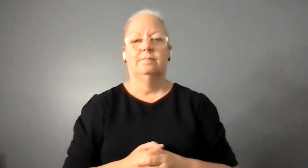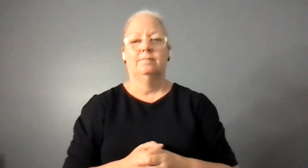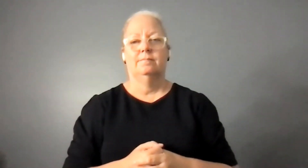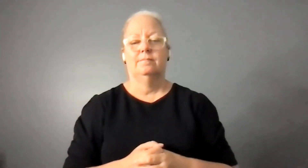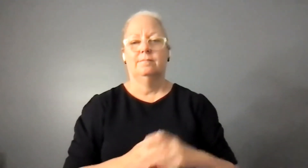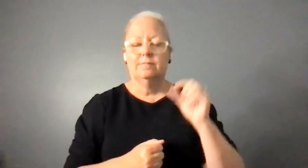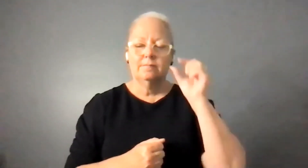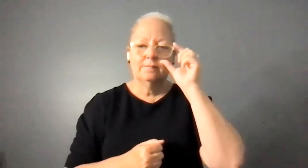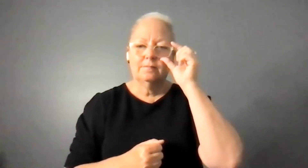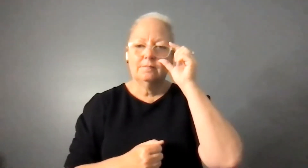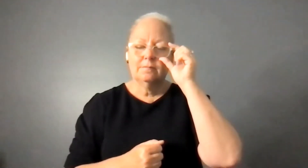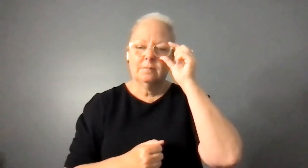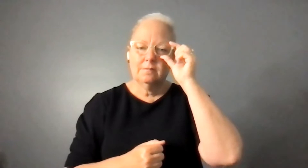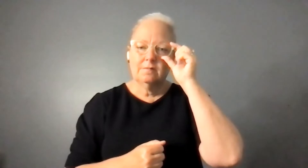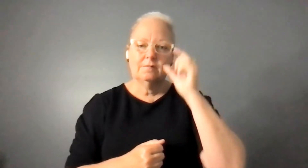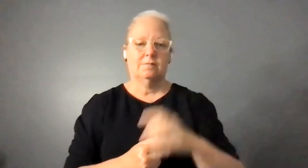Sí, sí,